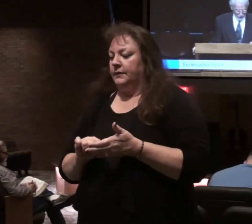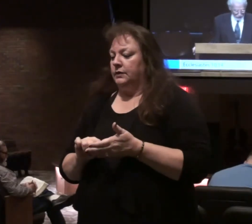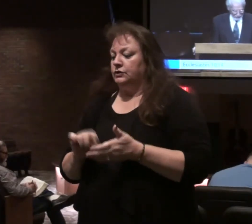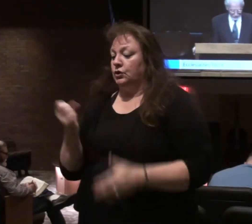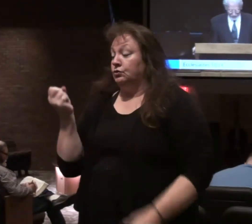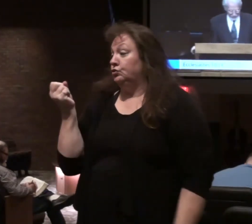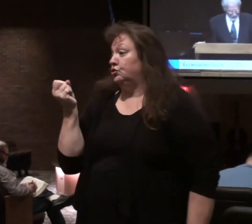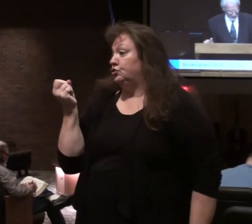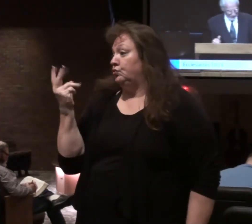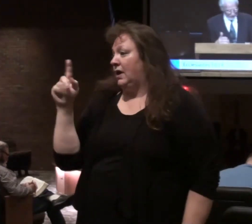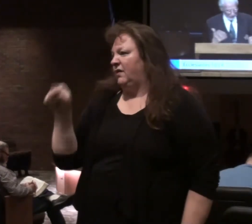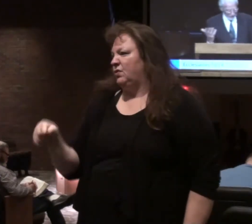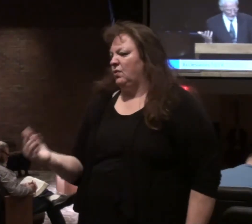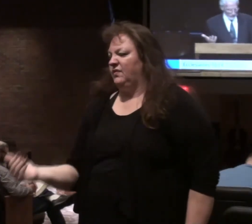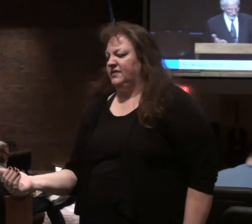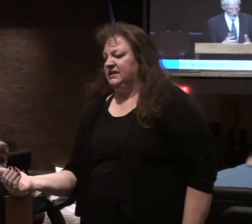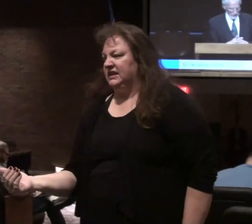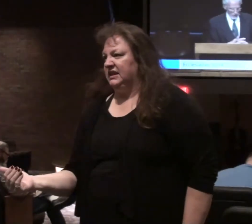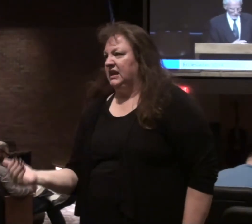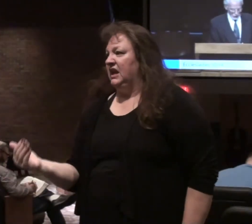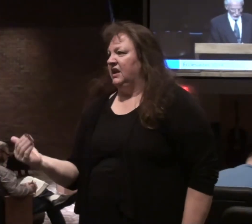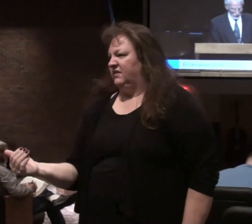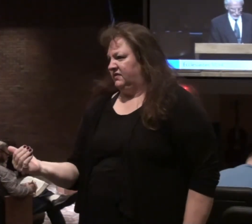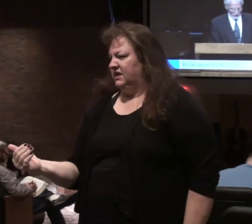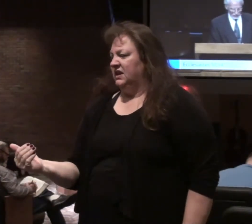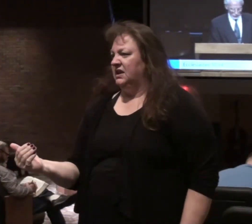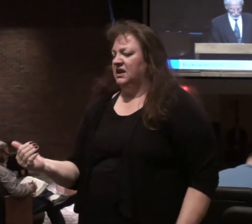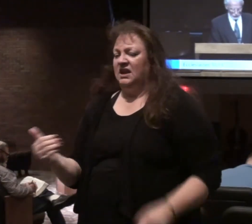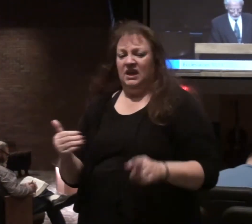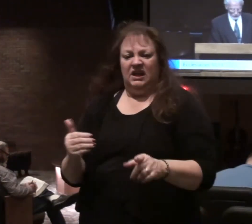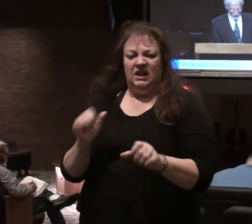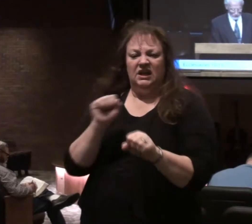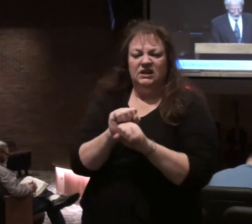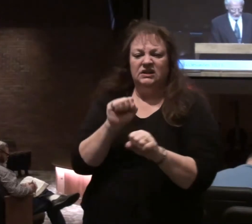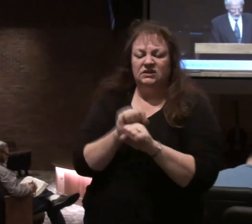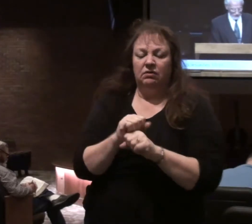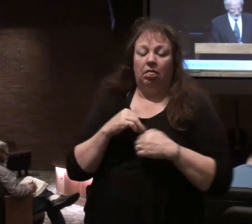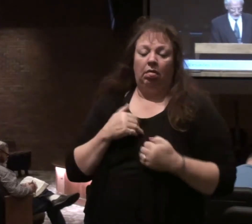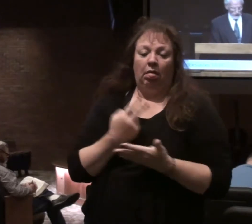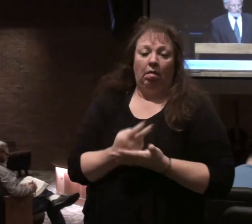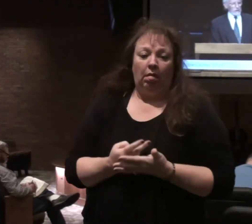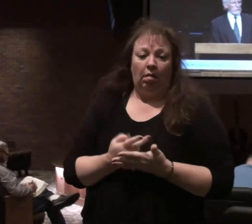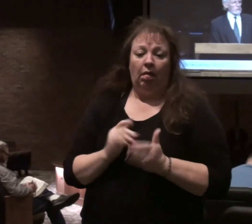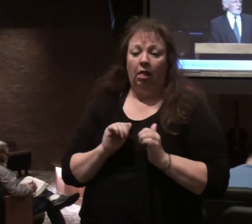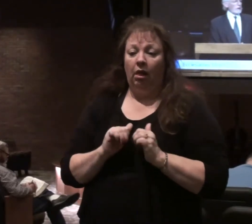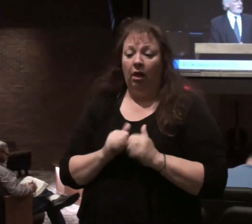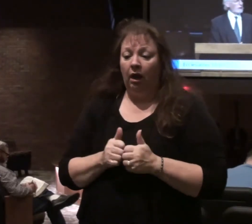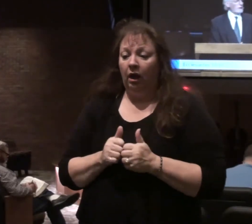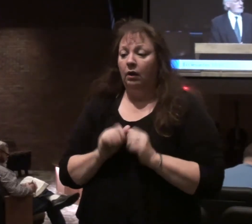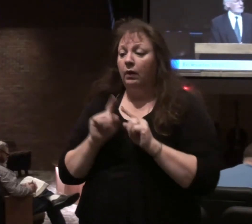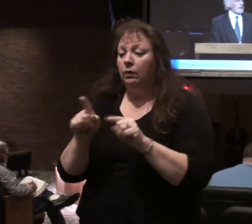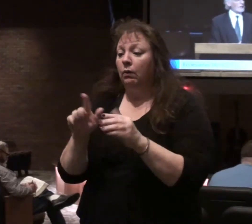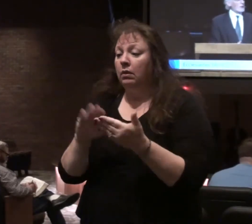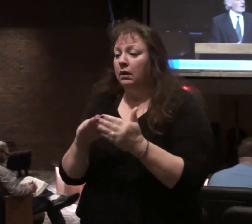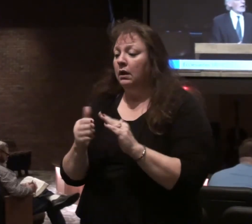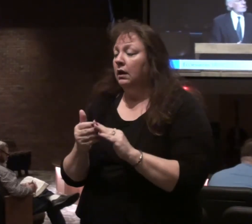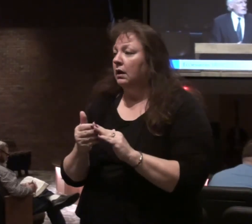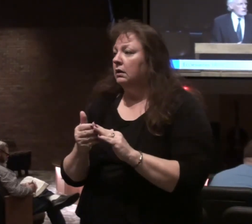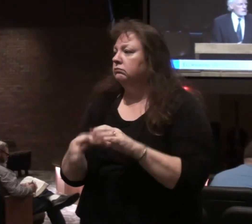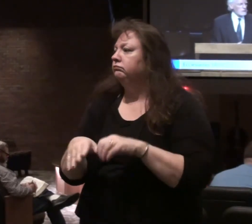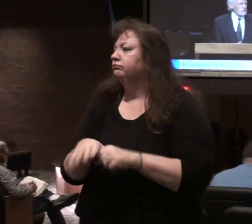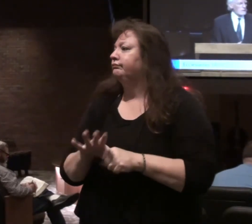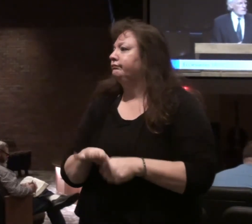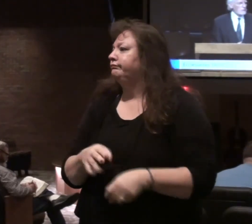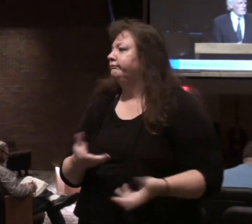Verse 12 to 15, and verse 15 wraps it up. The toil of a fool so wearies him, he doesn't even know how to go to a city. The guy's